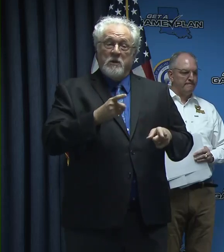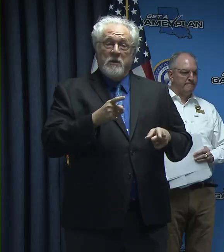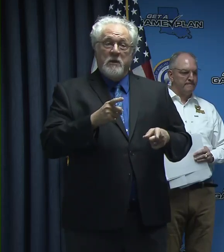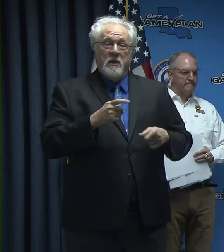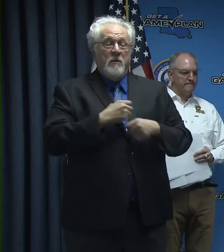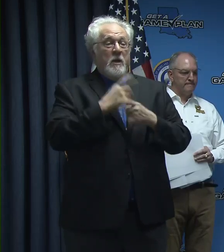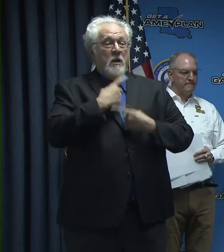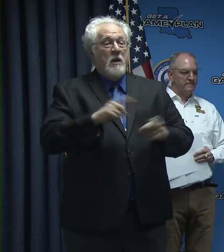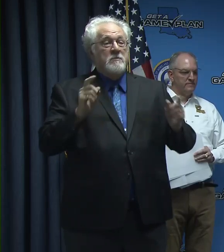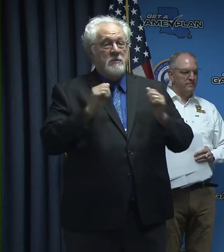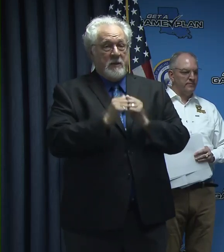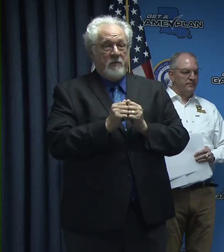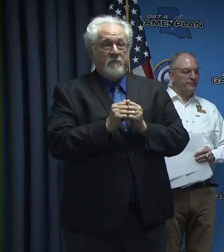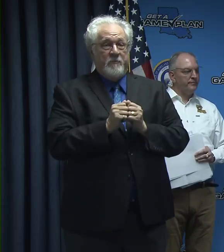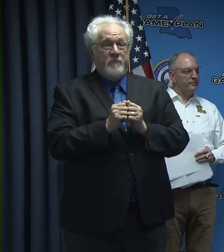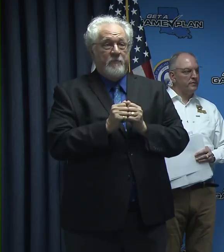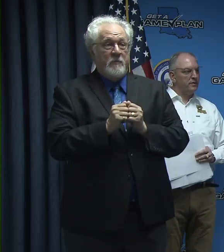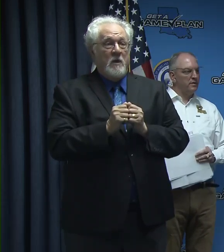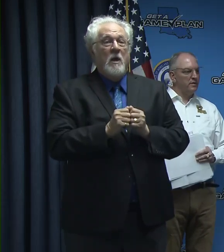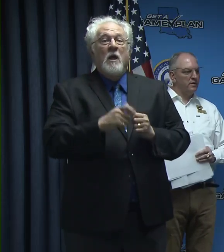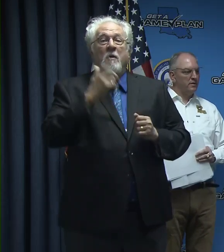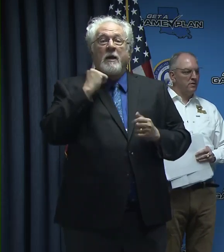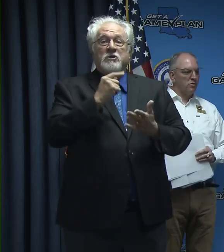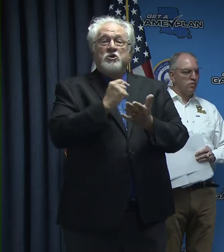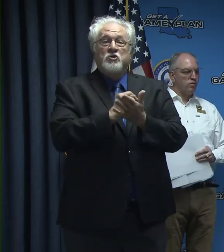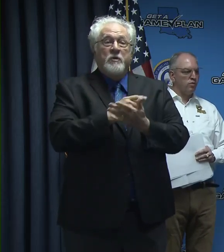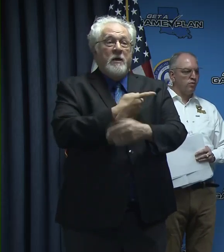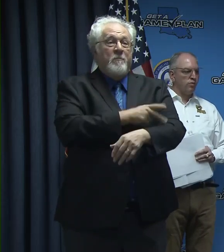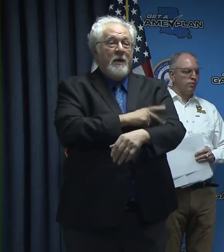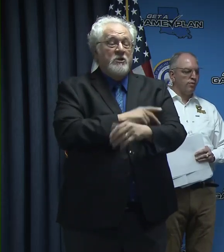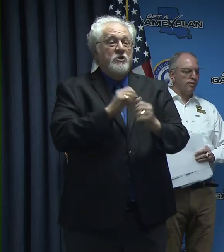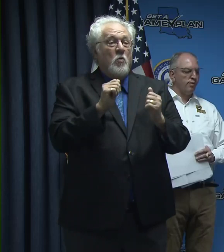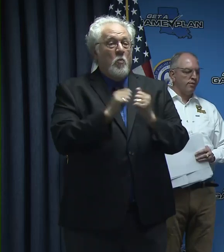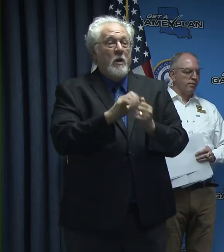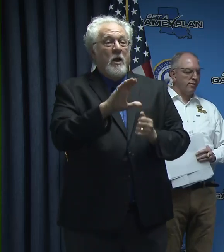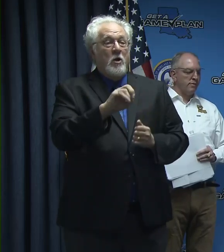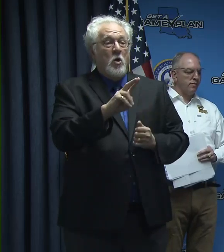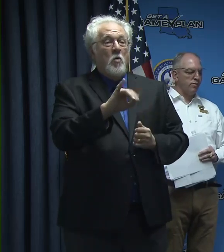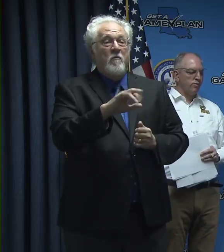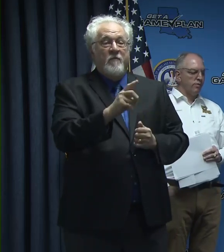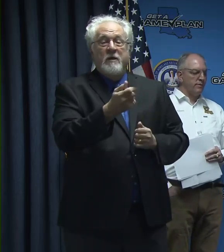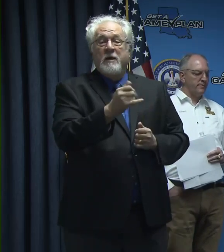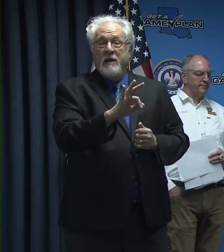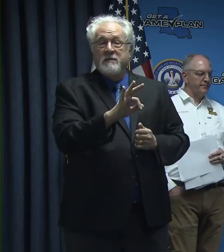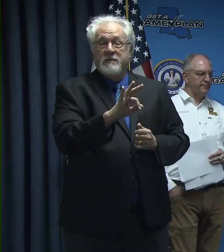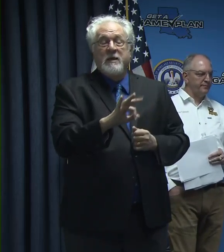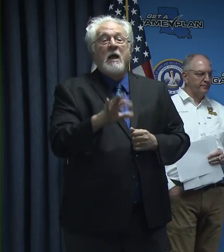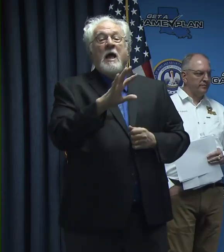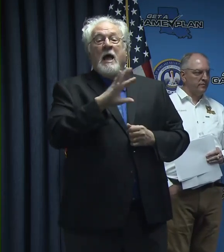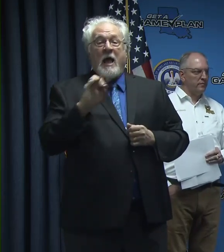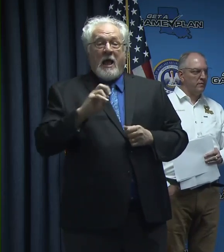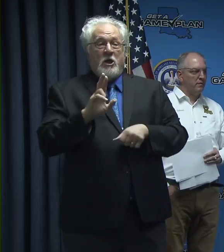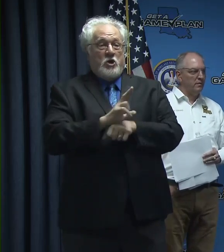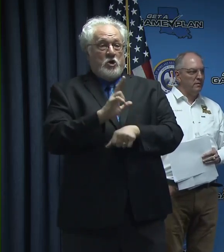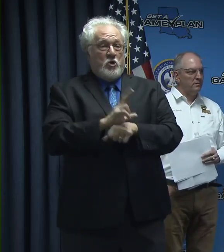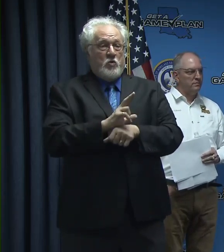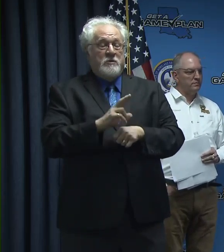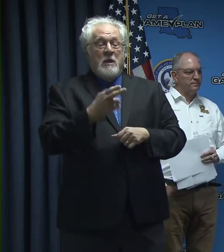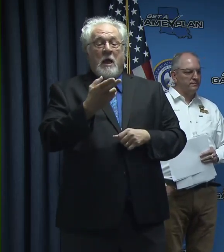this announcement together, because to treat patients infected with COVID-19 and